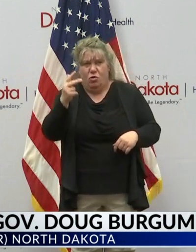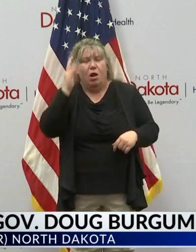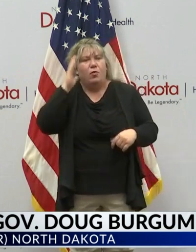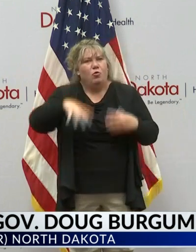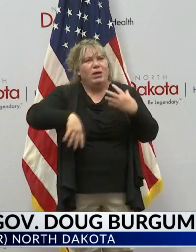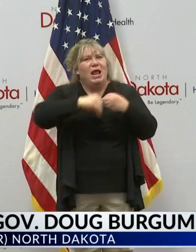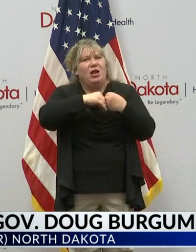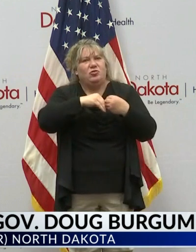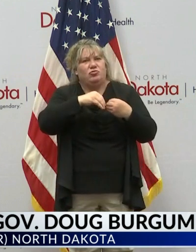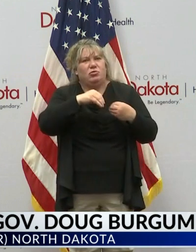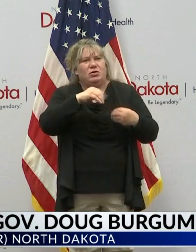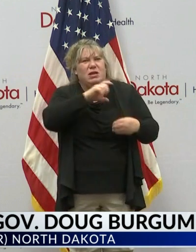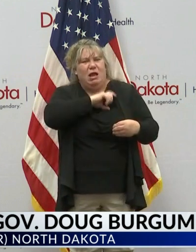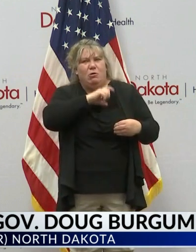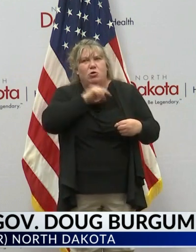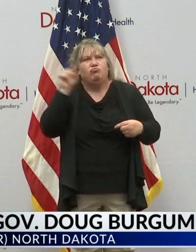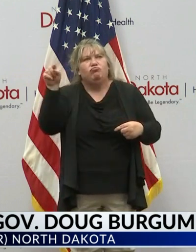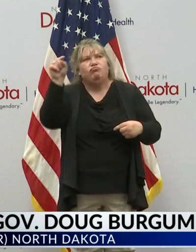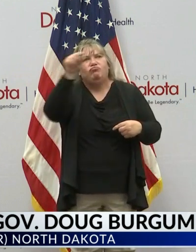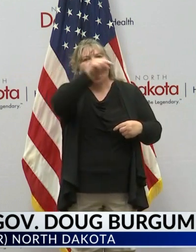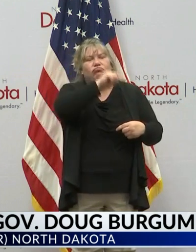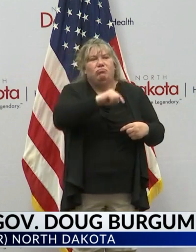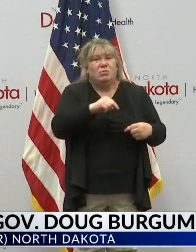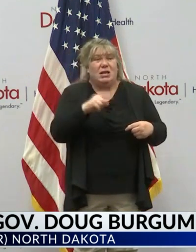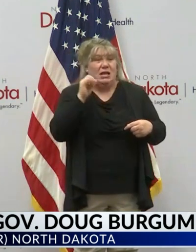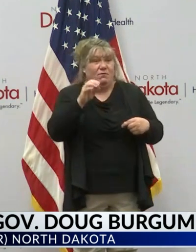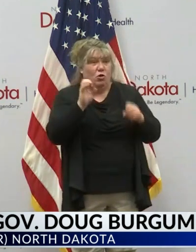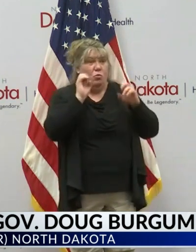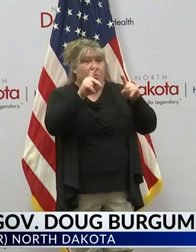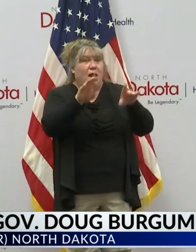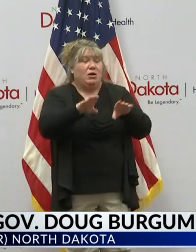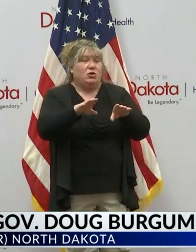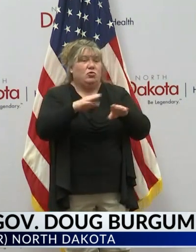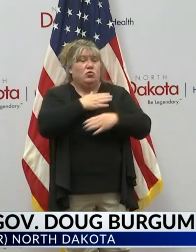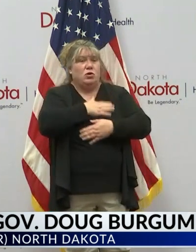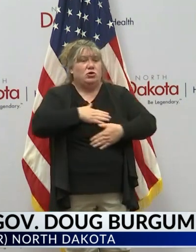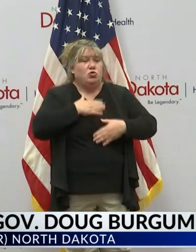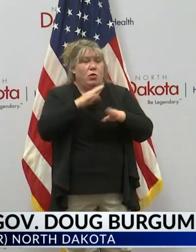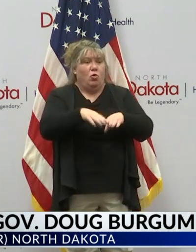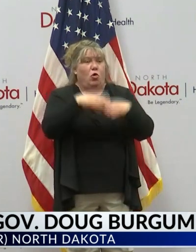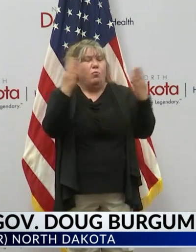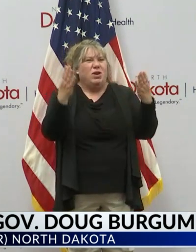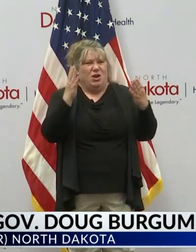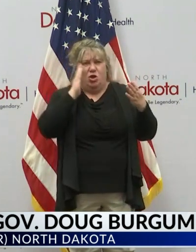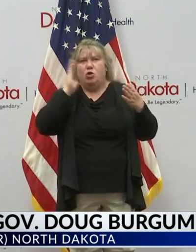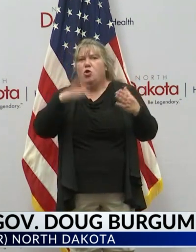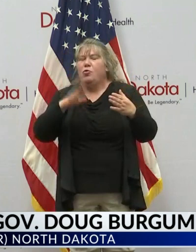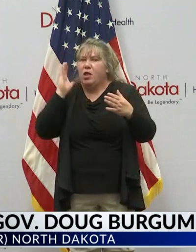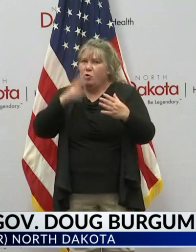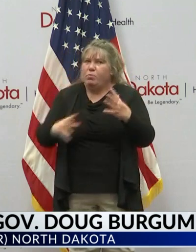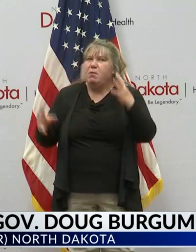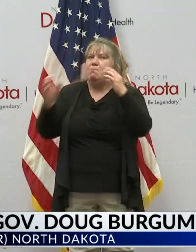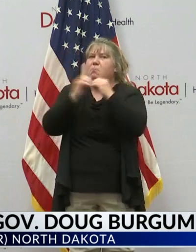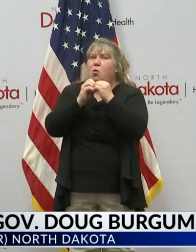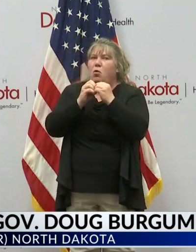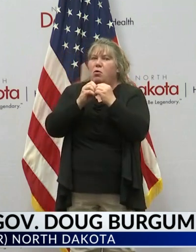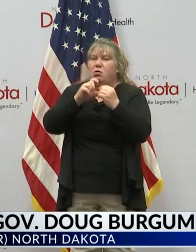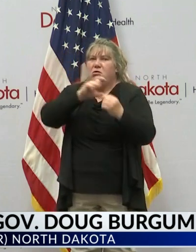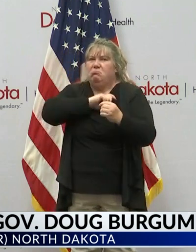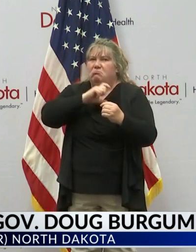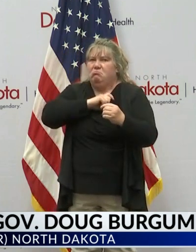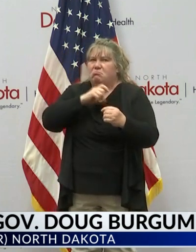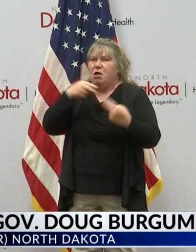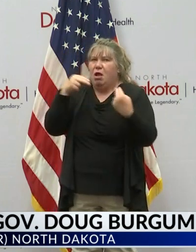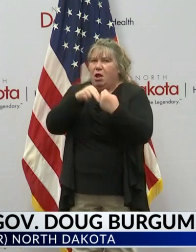you're going back out to enjoy the reopening, know that you'll be joined by increased patrols from North Dakota